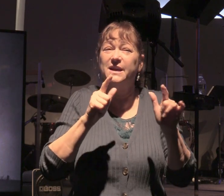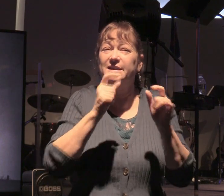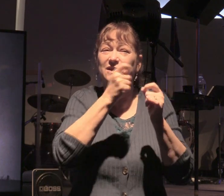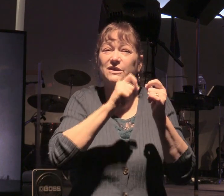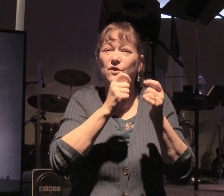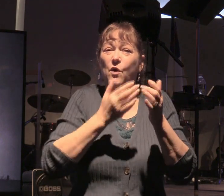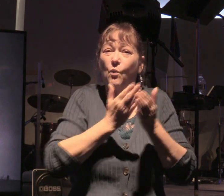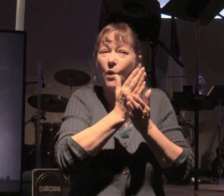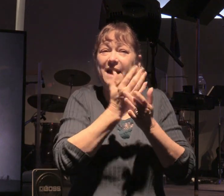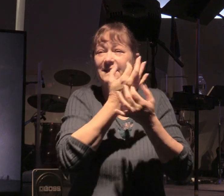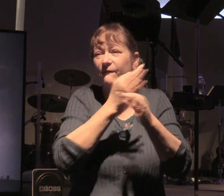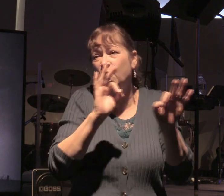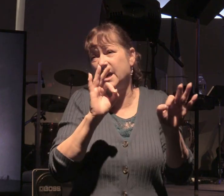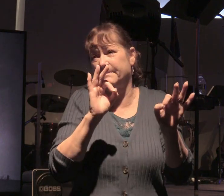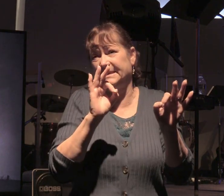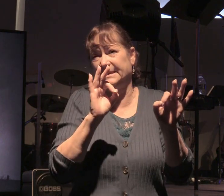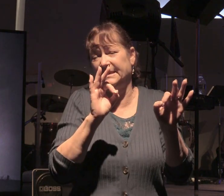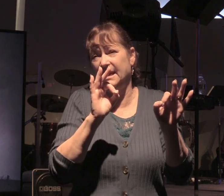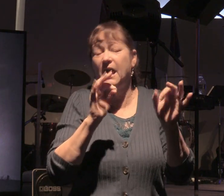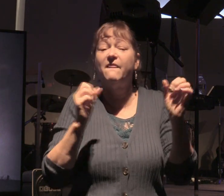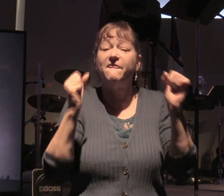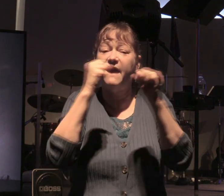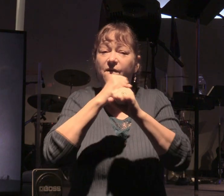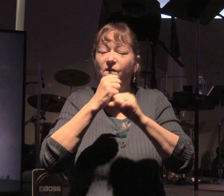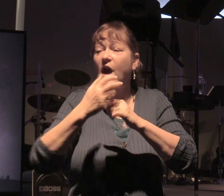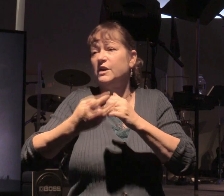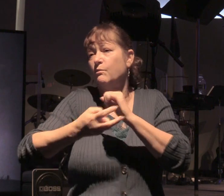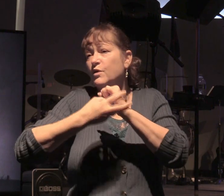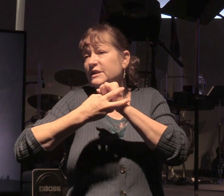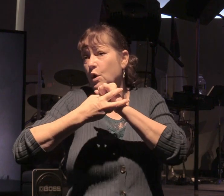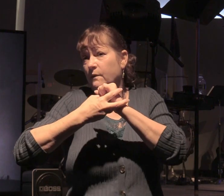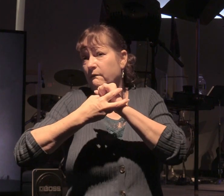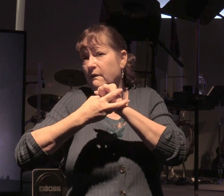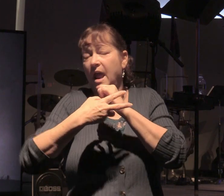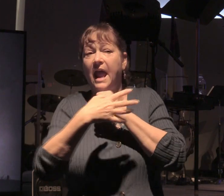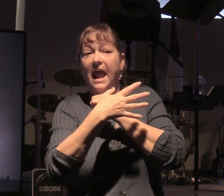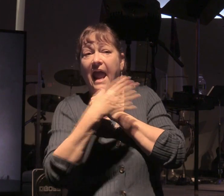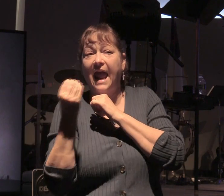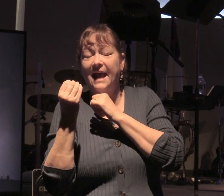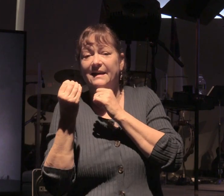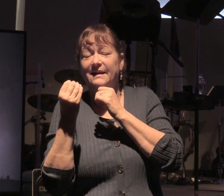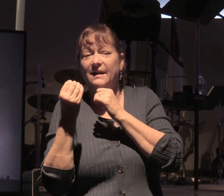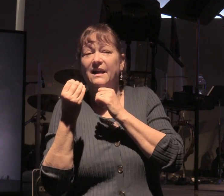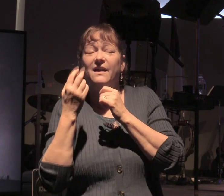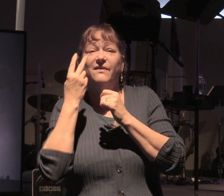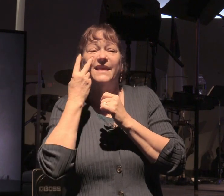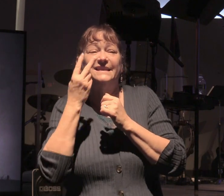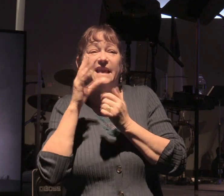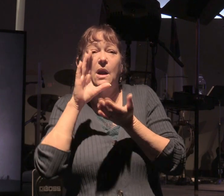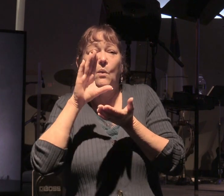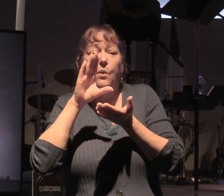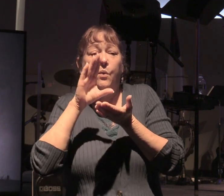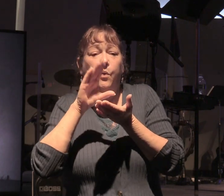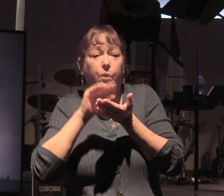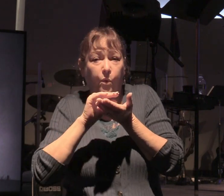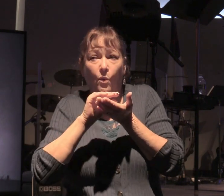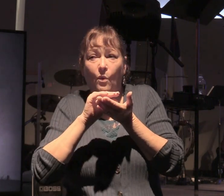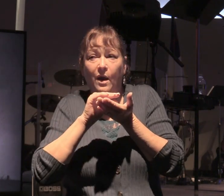rights and freedoms, which they fought to preserve, and they see shrinking before their very